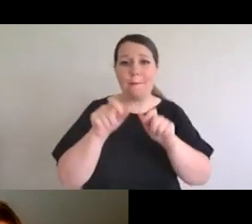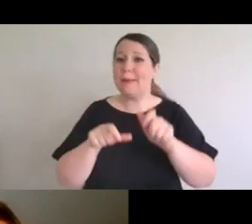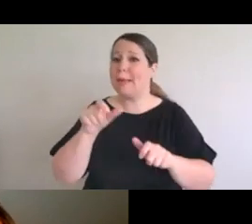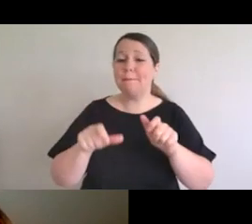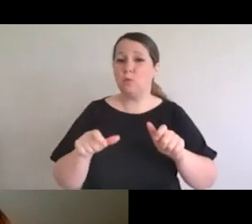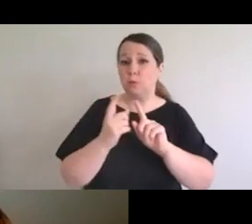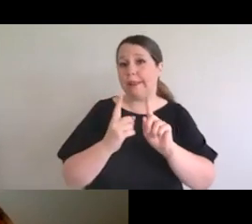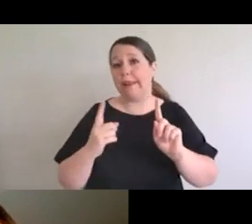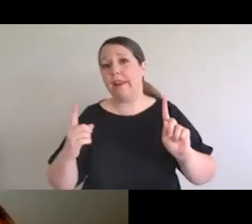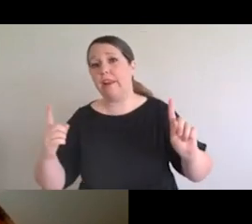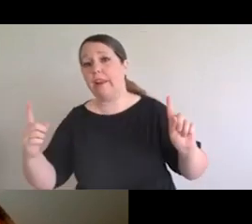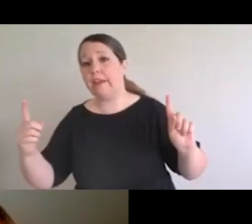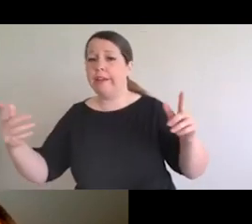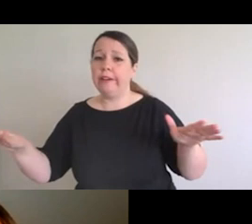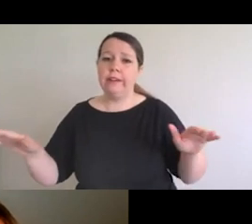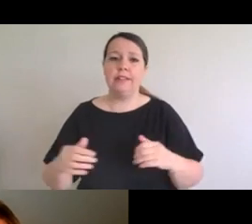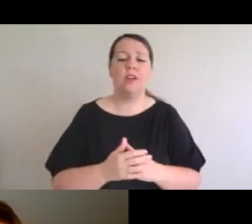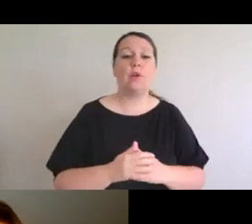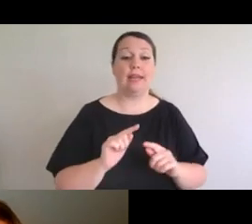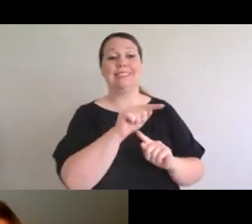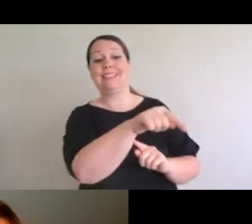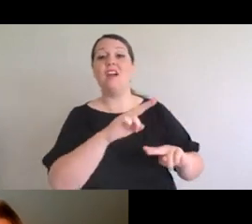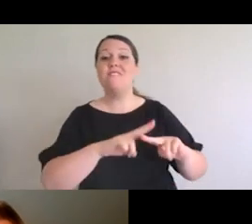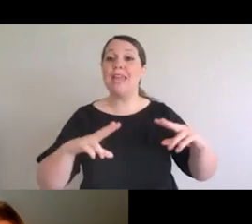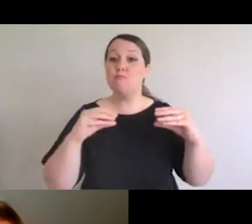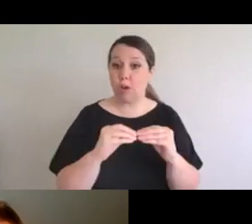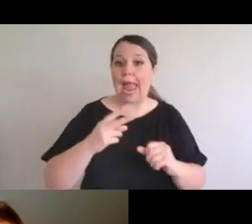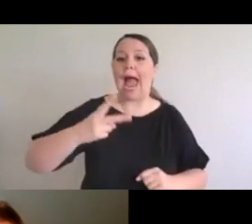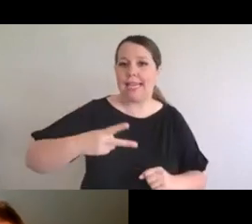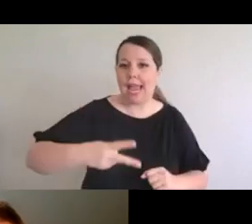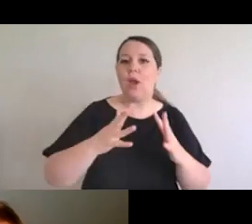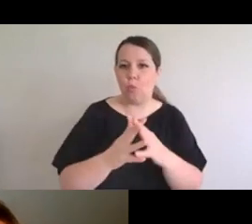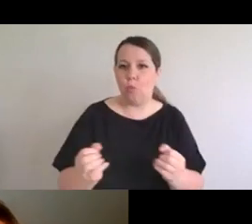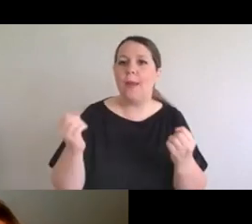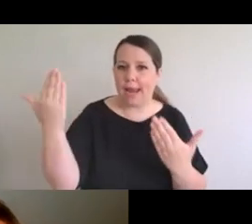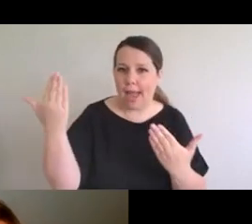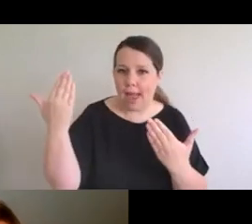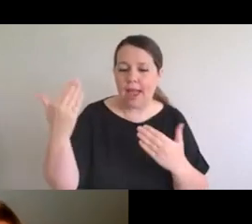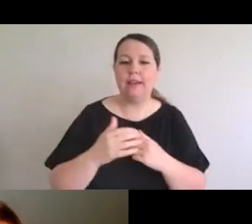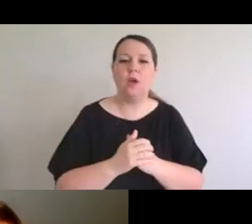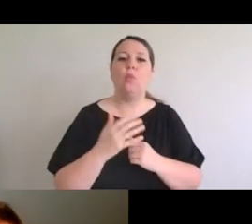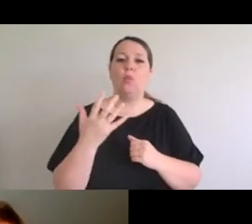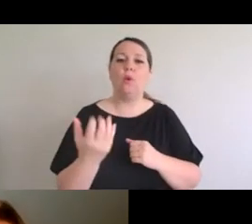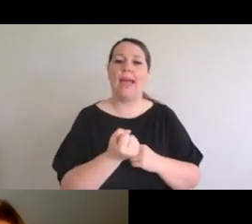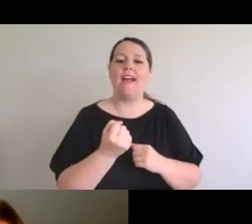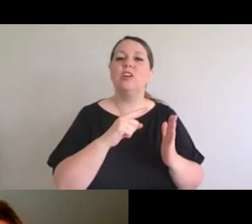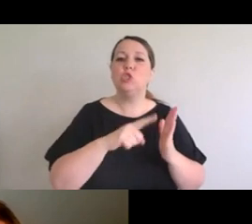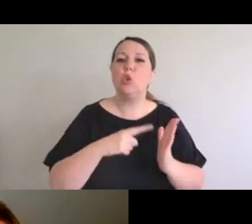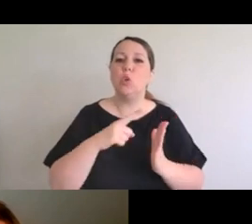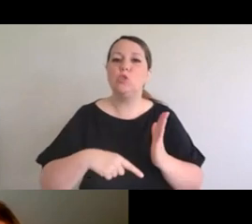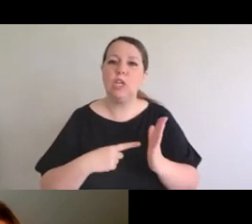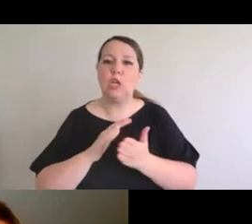2 things. In February, we're going to have another webinar, and we will have Judy Human She is the